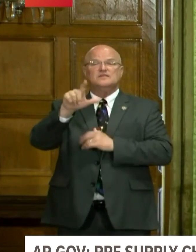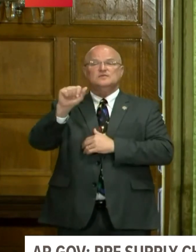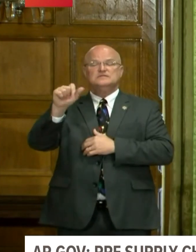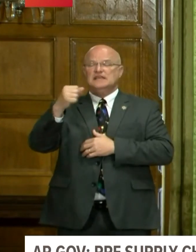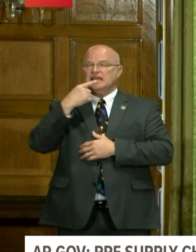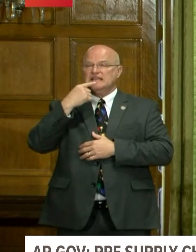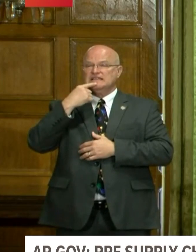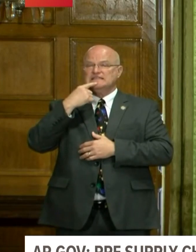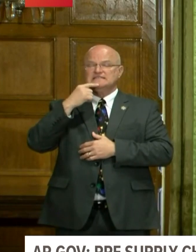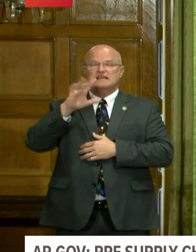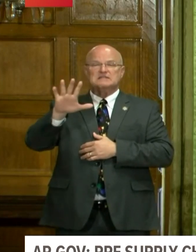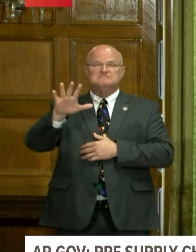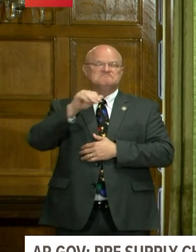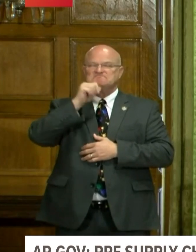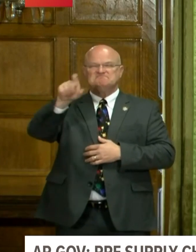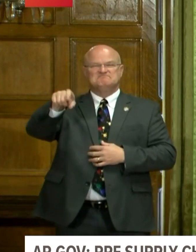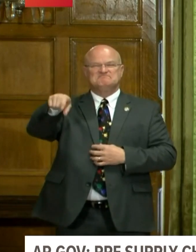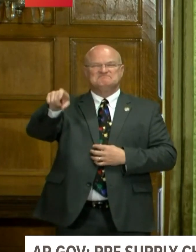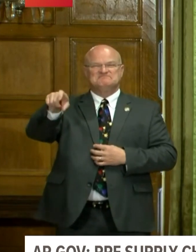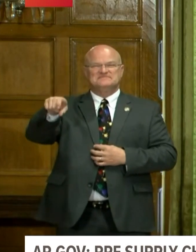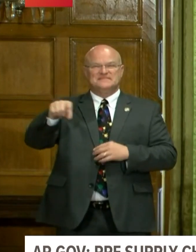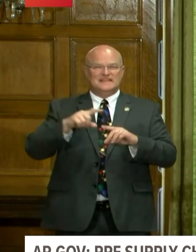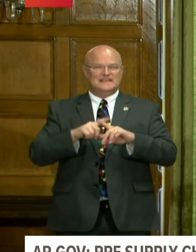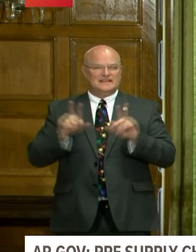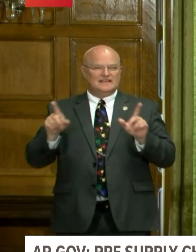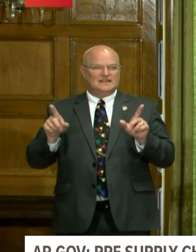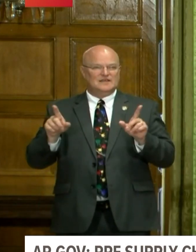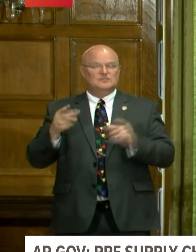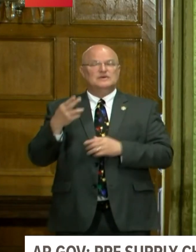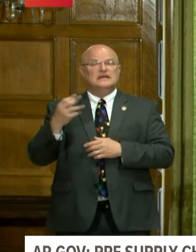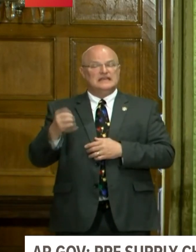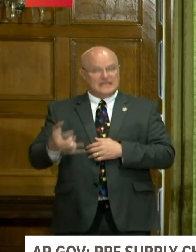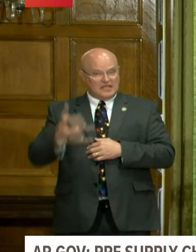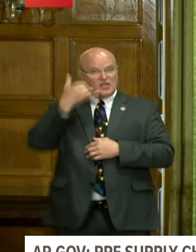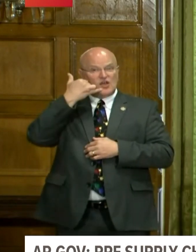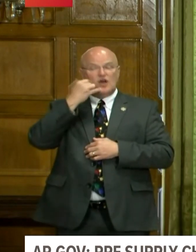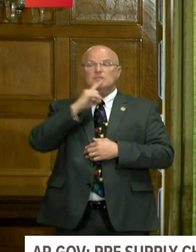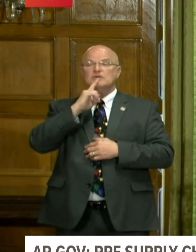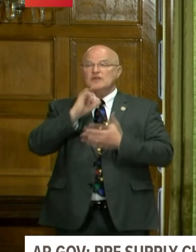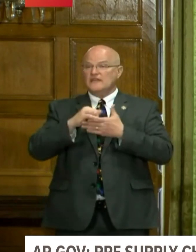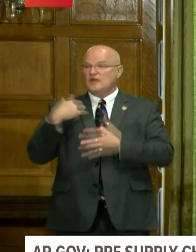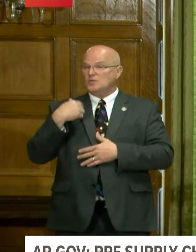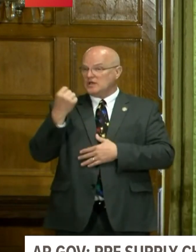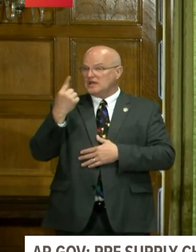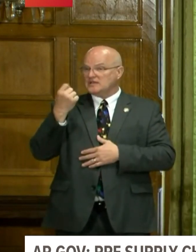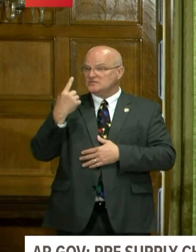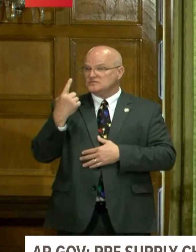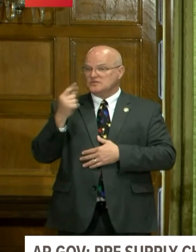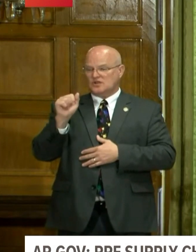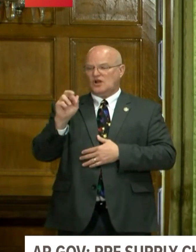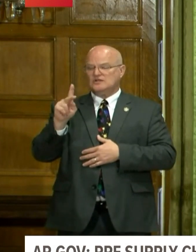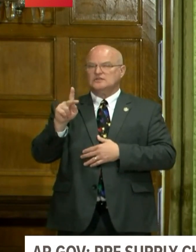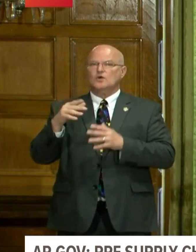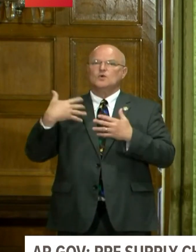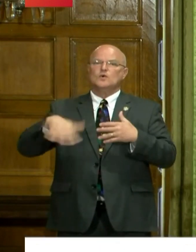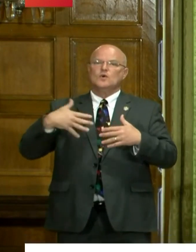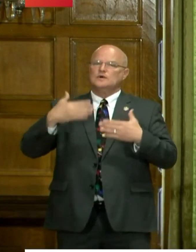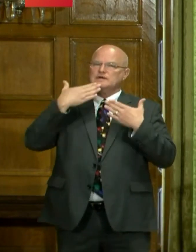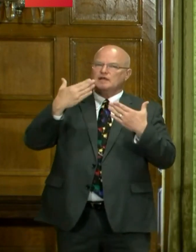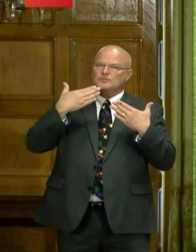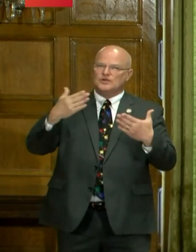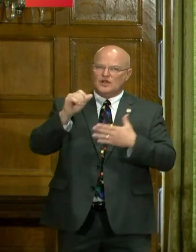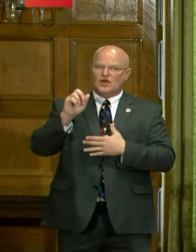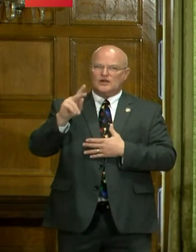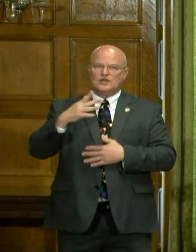Louisiana said they were no longer needed. But he called and made sure that we understood in Arkansas how much they did